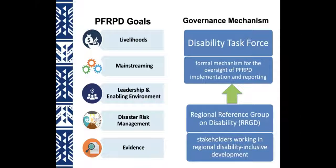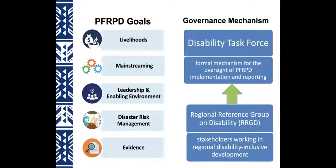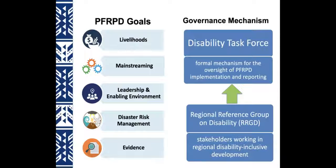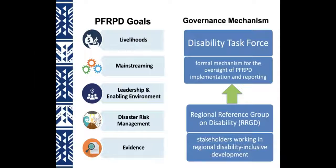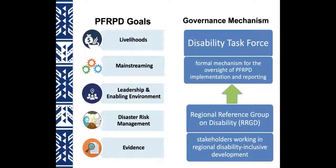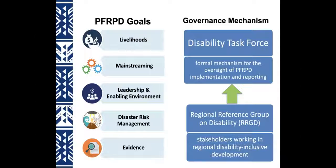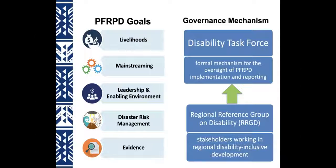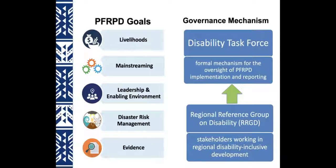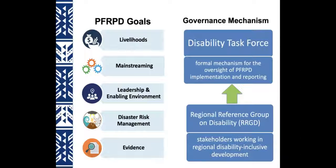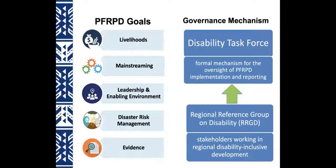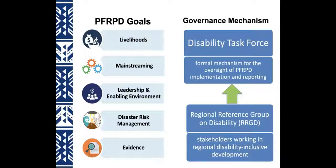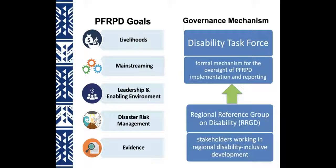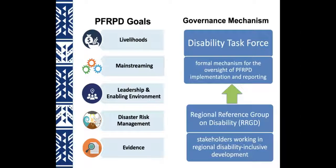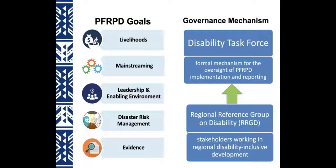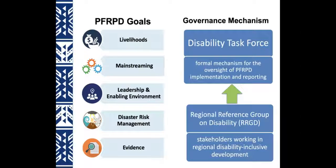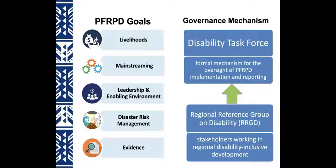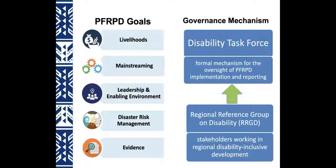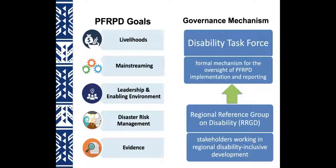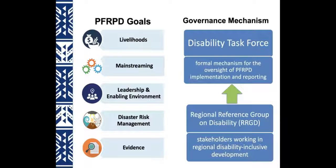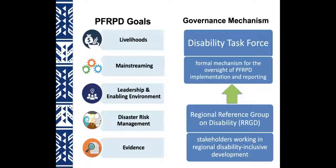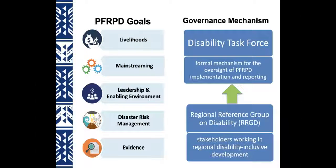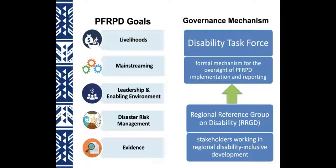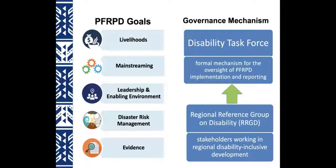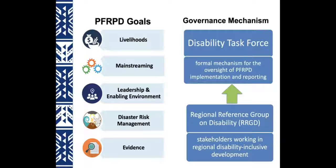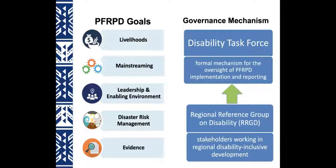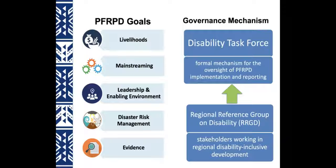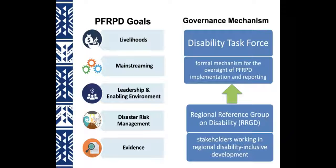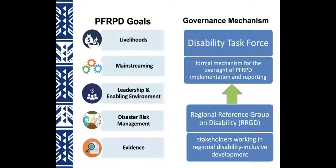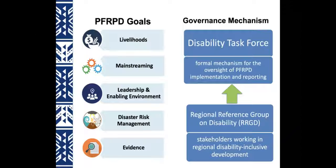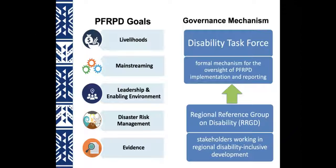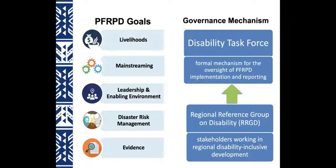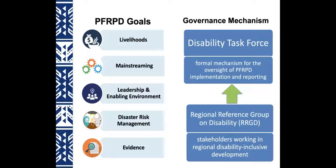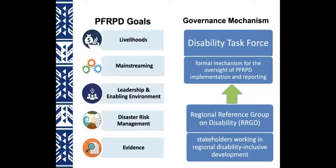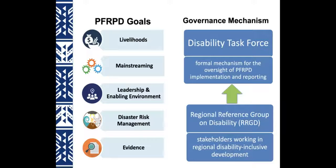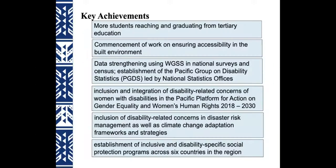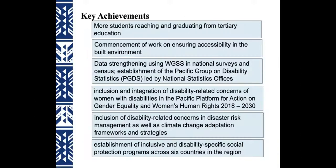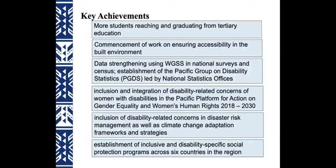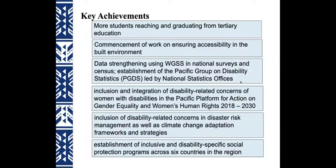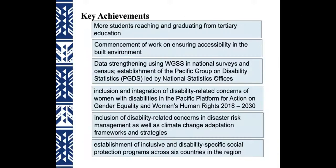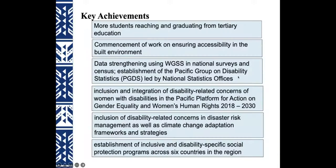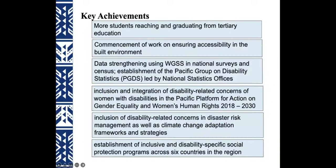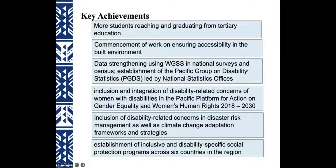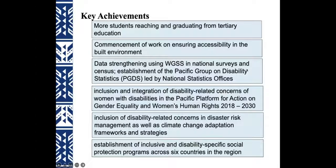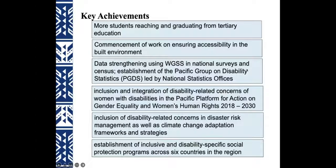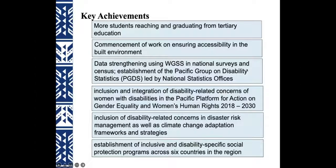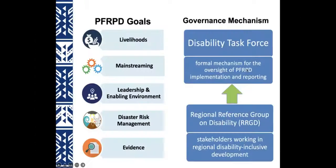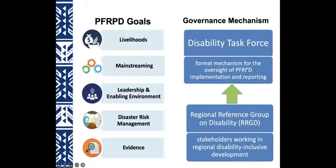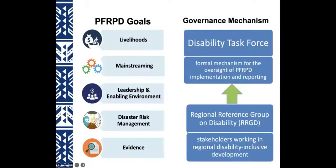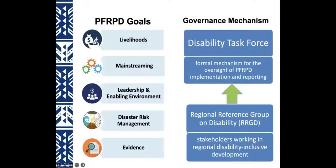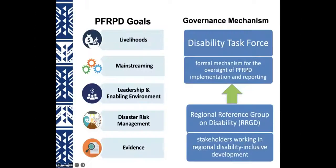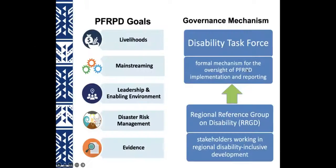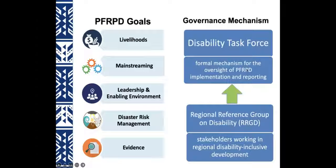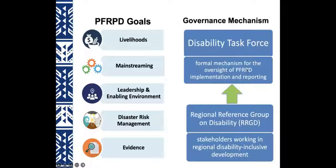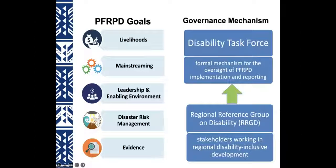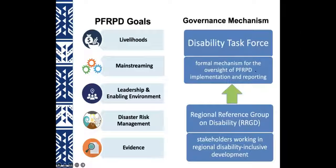regional partners to progress the implementation of the PFRPD. Next slide. Oh, thank you. There are